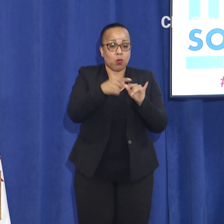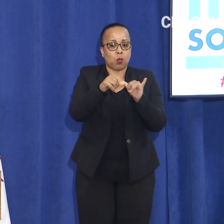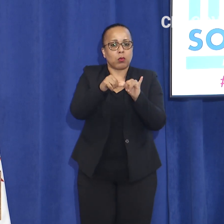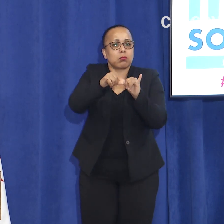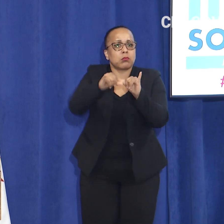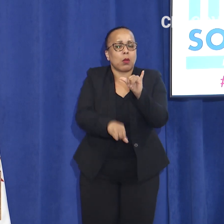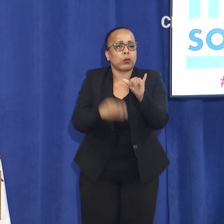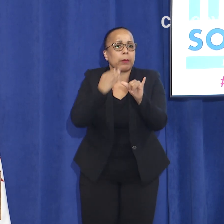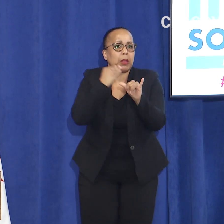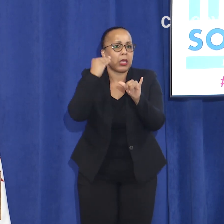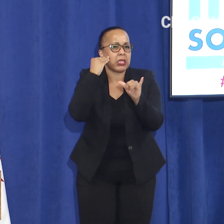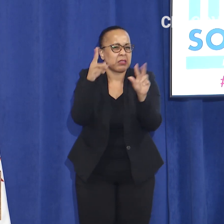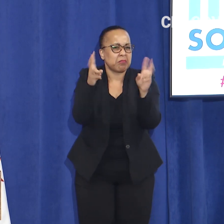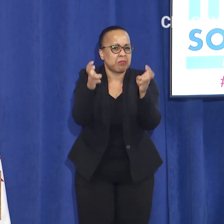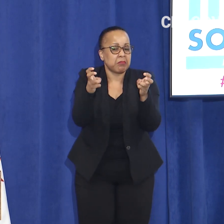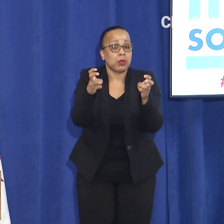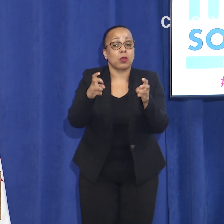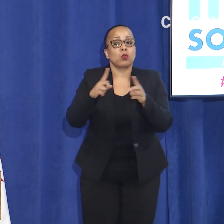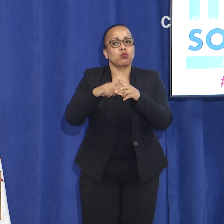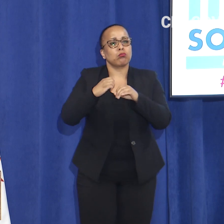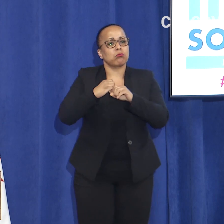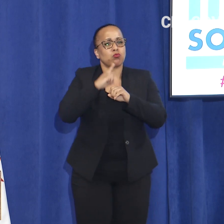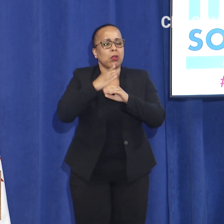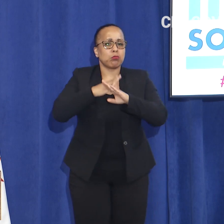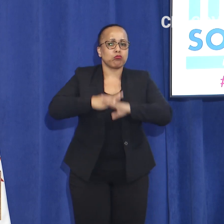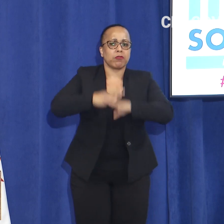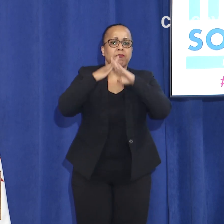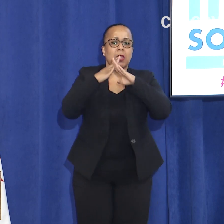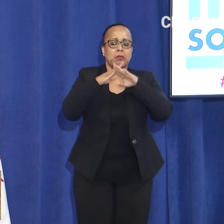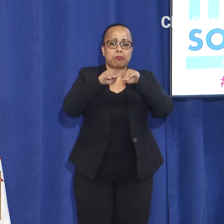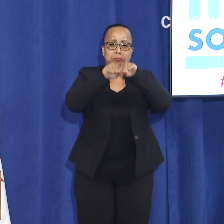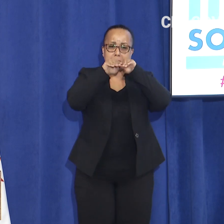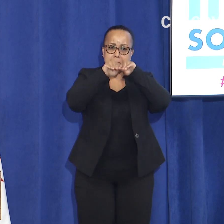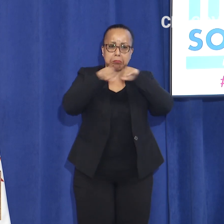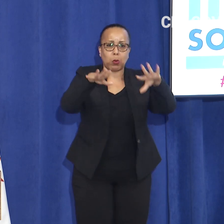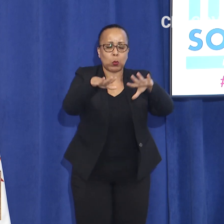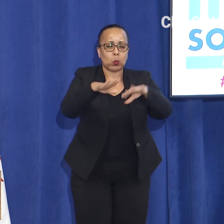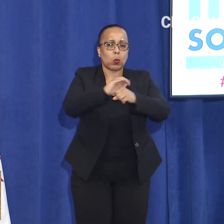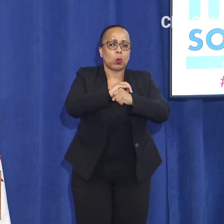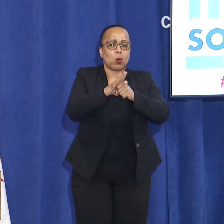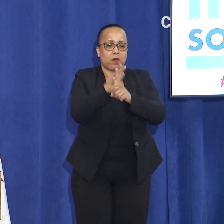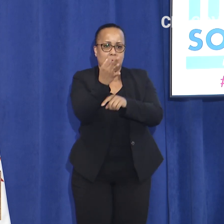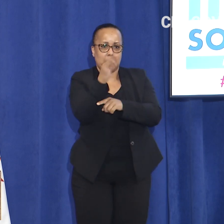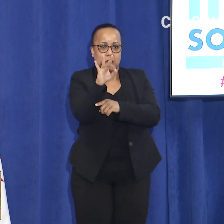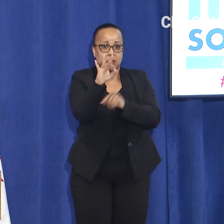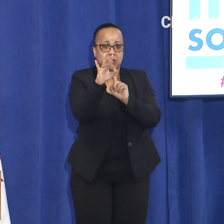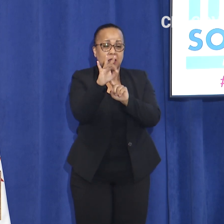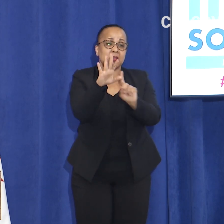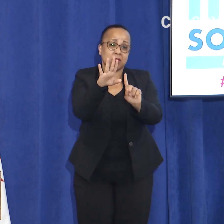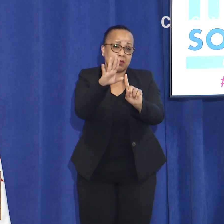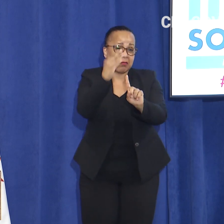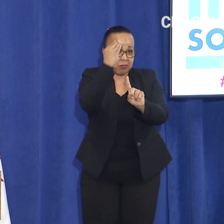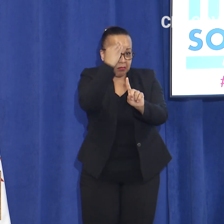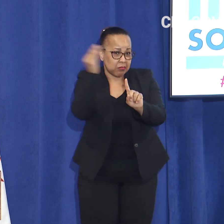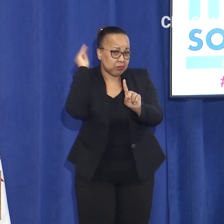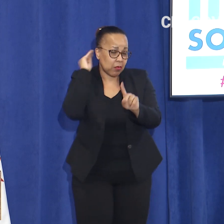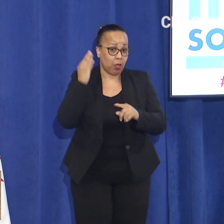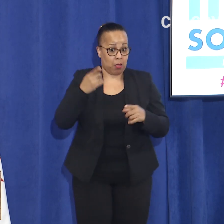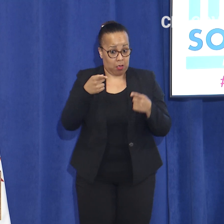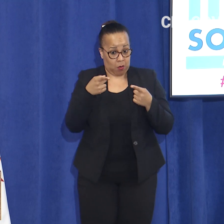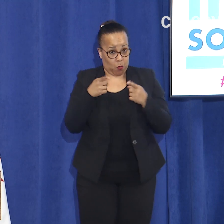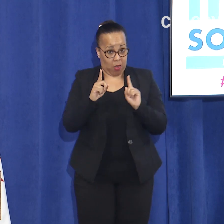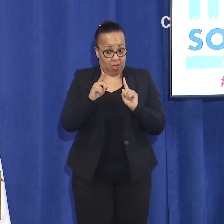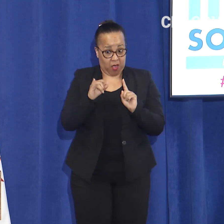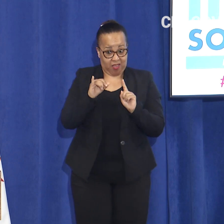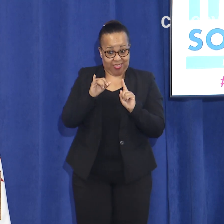place in order to prevent a potentially catastrophic spread of COVID-19. And let's just keep in mind, while